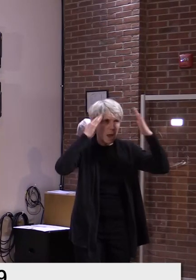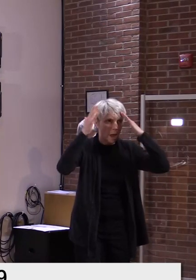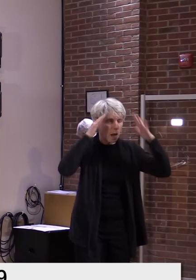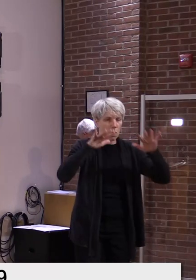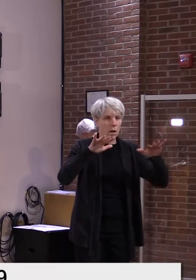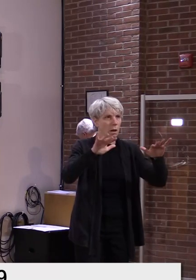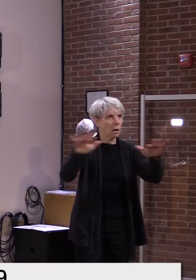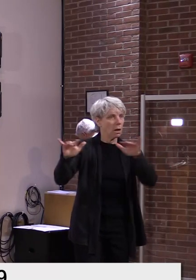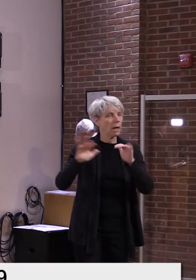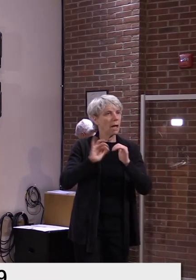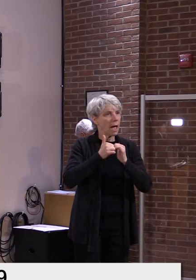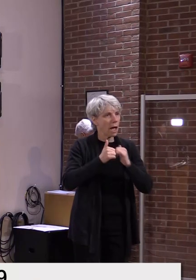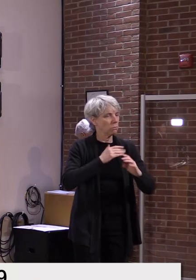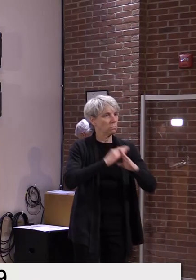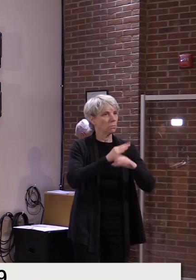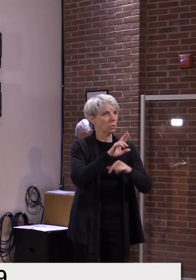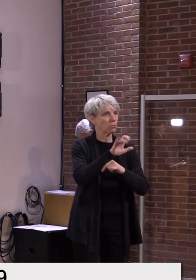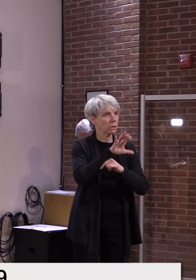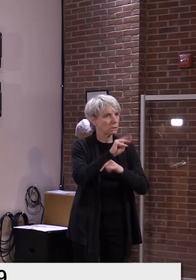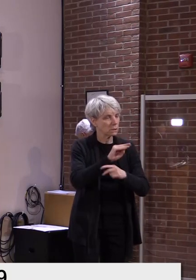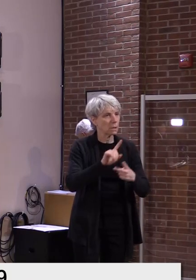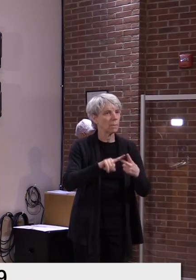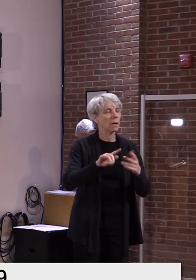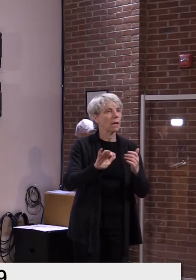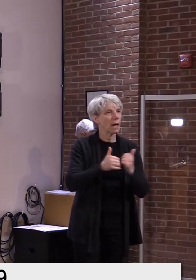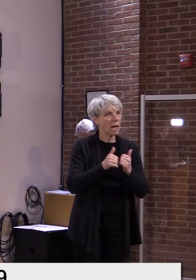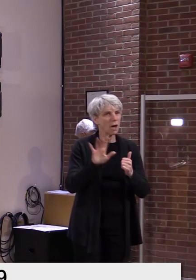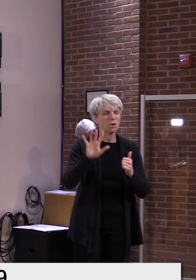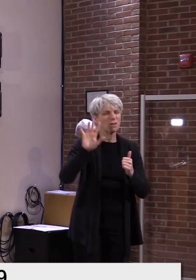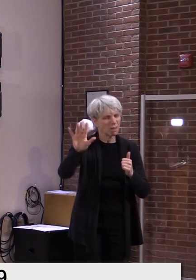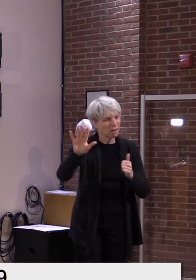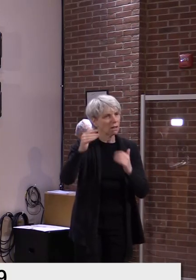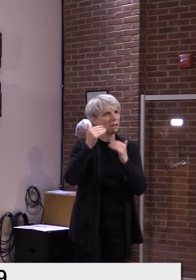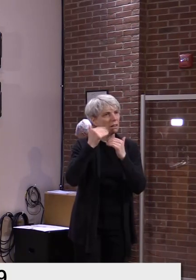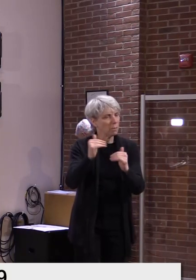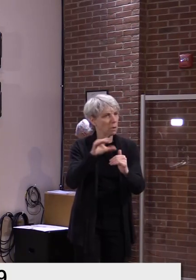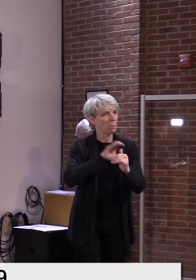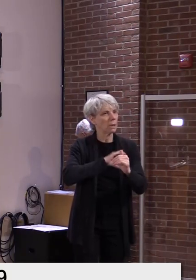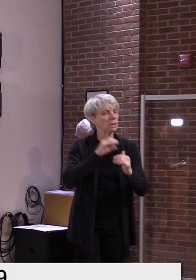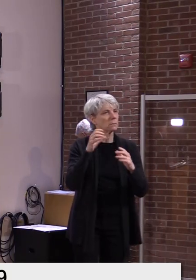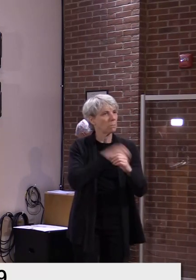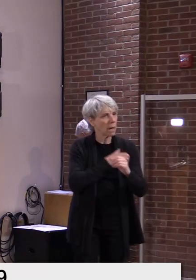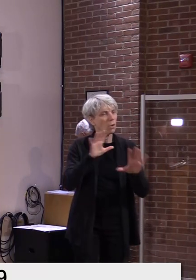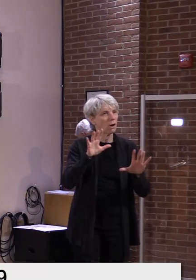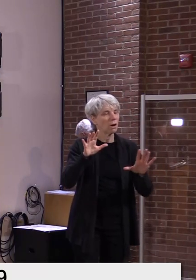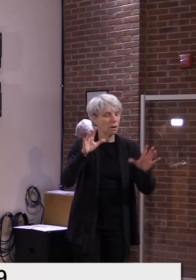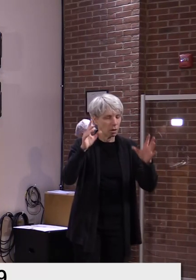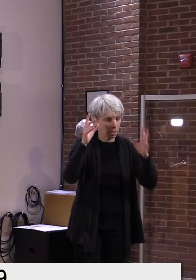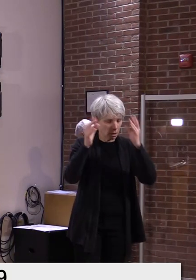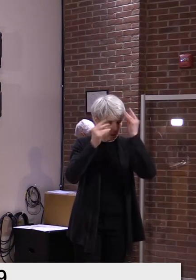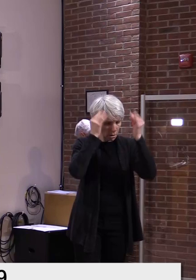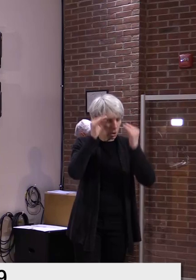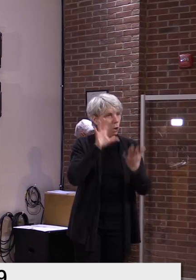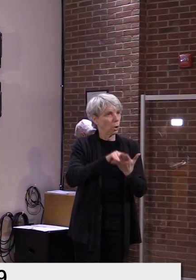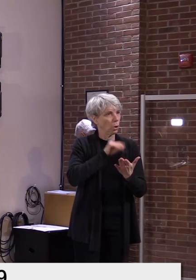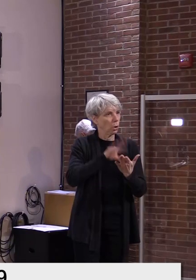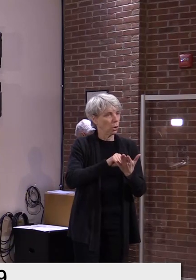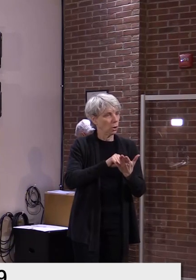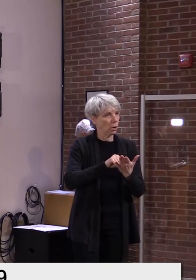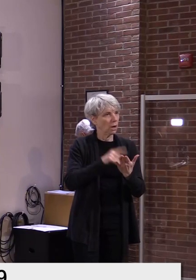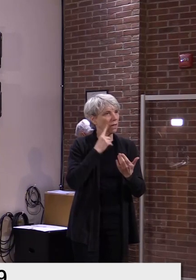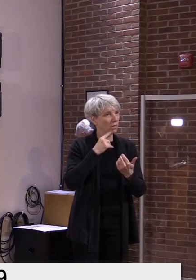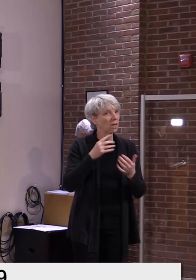more. I think it's important we reflect on what we saw with our own eyes on this